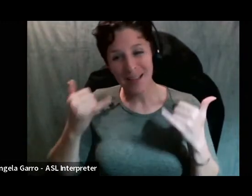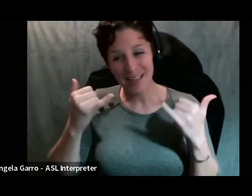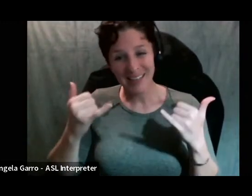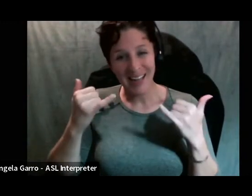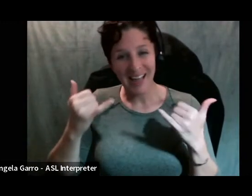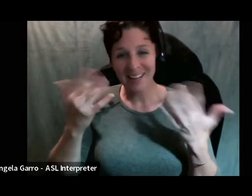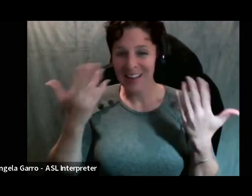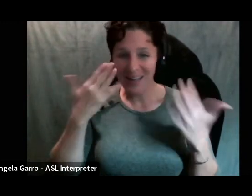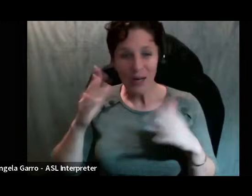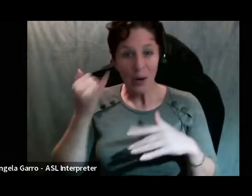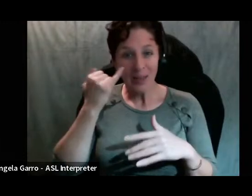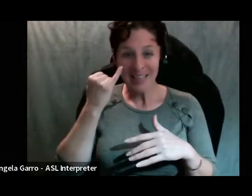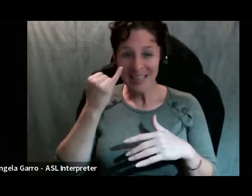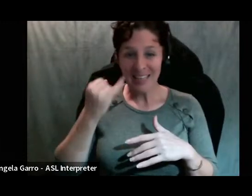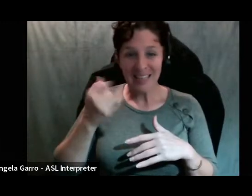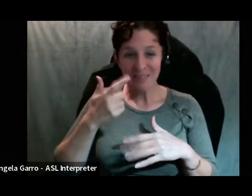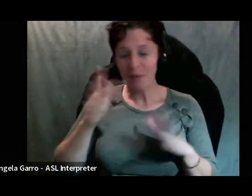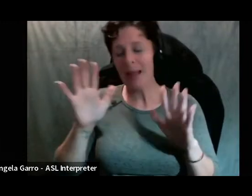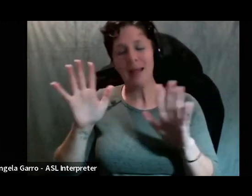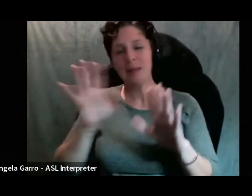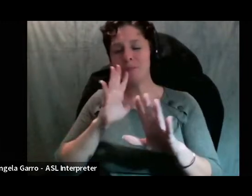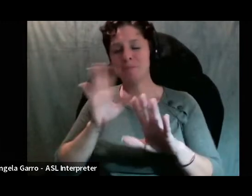I don't know if you watch John, well, I won't go there.